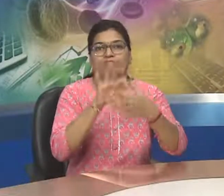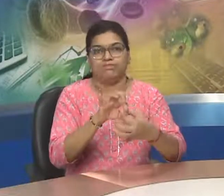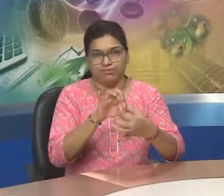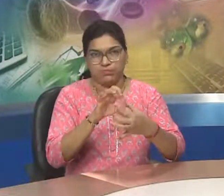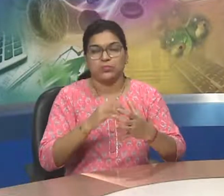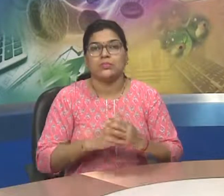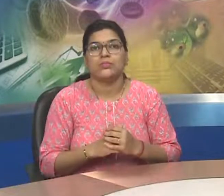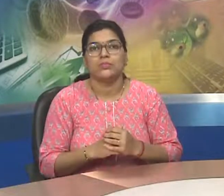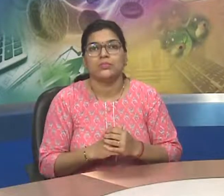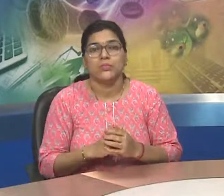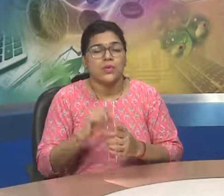water.